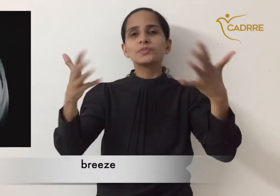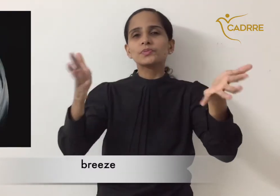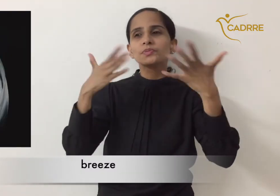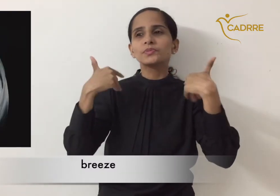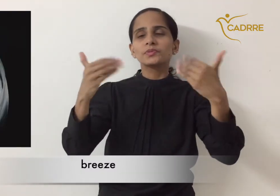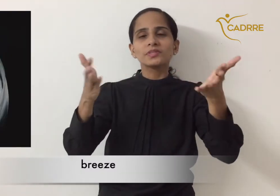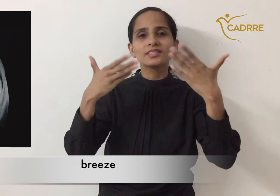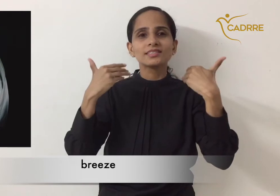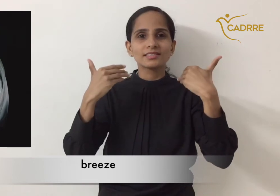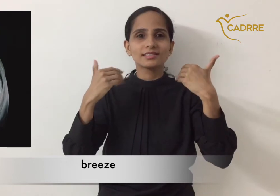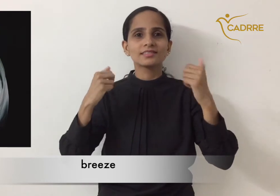breeze,